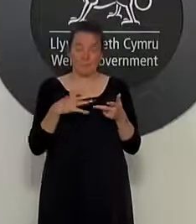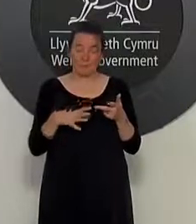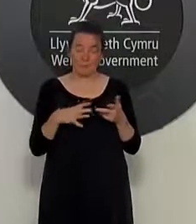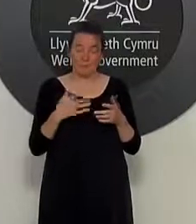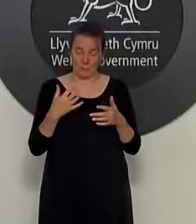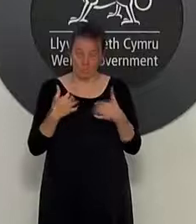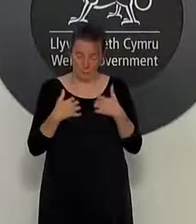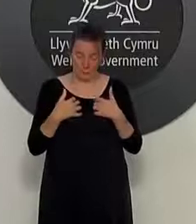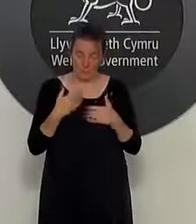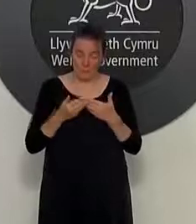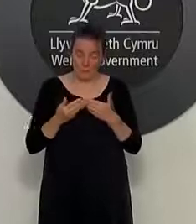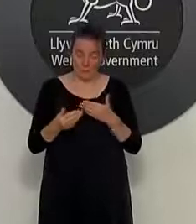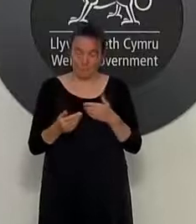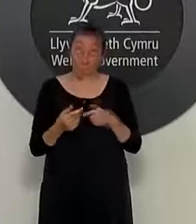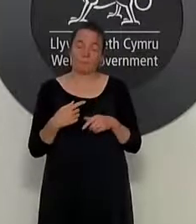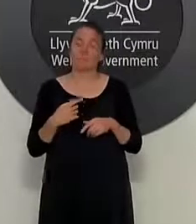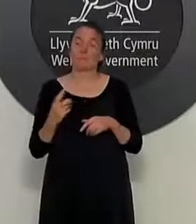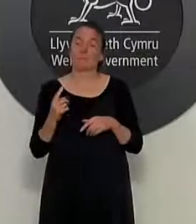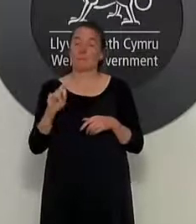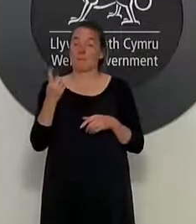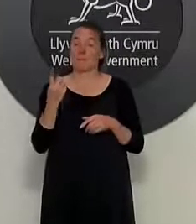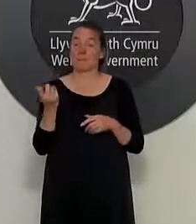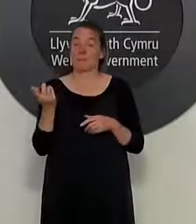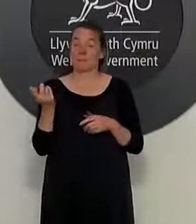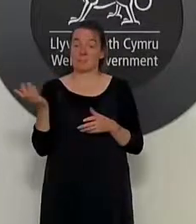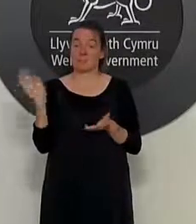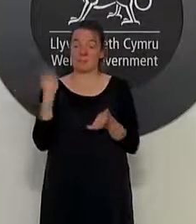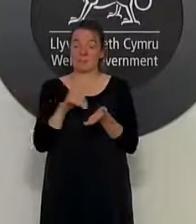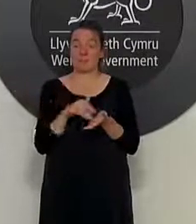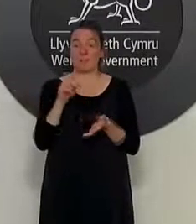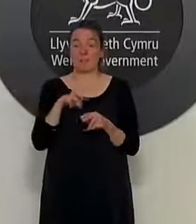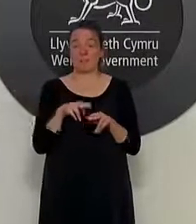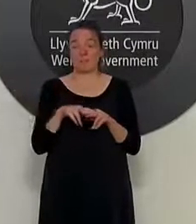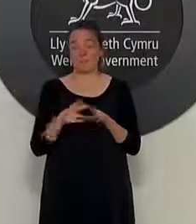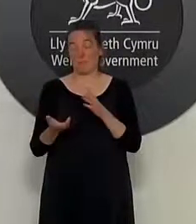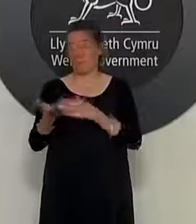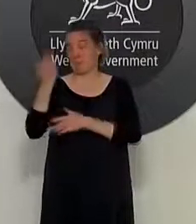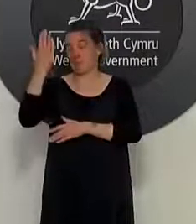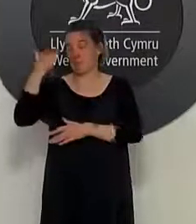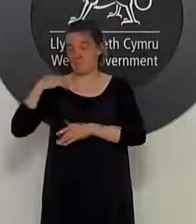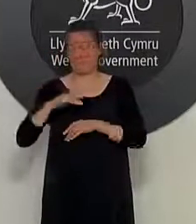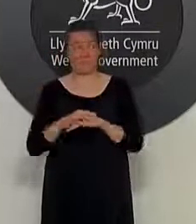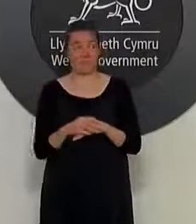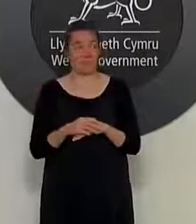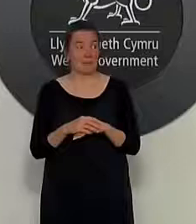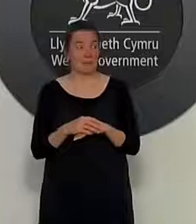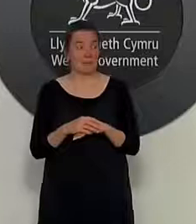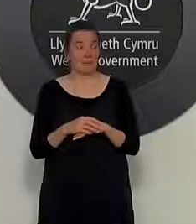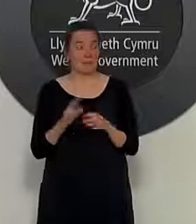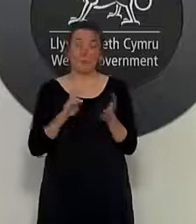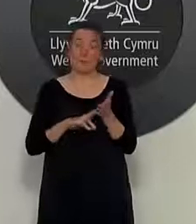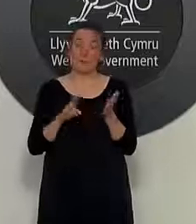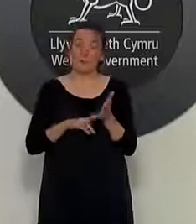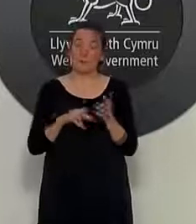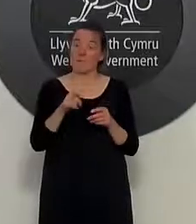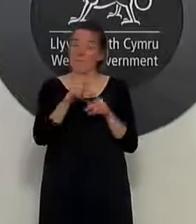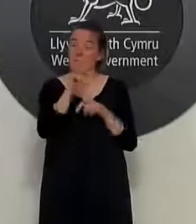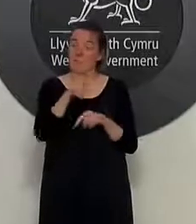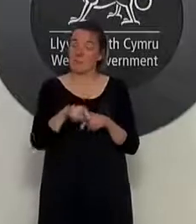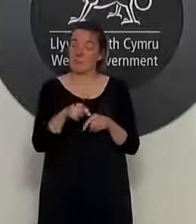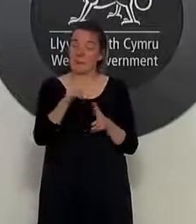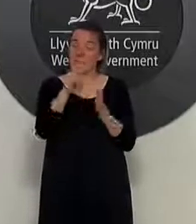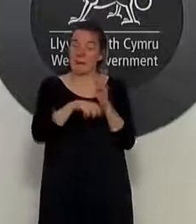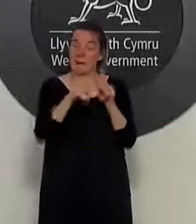So when I first came to Cardiff a very long time ago, it was absolutely ordinary for someone to buy a